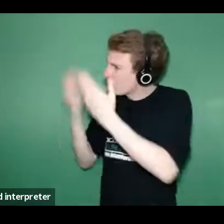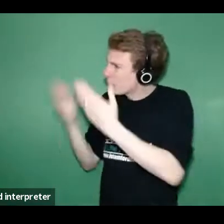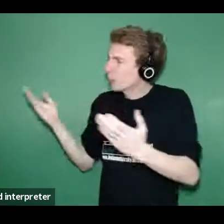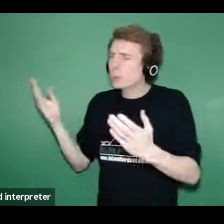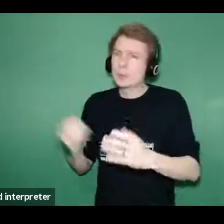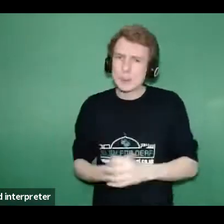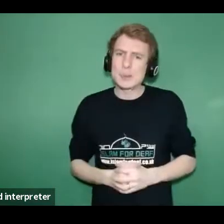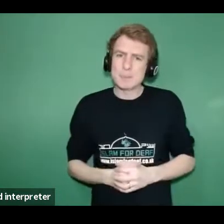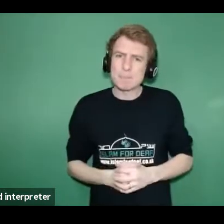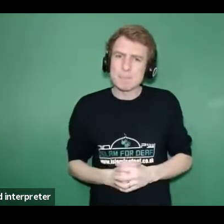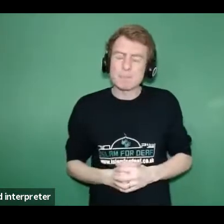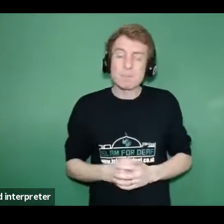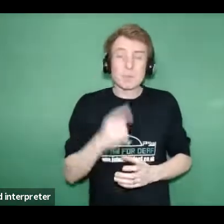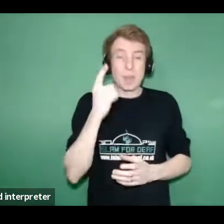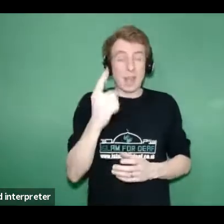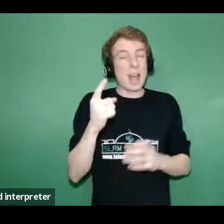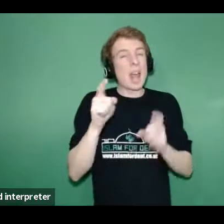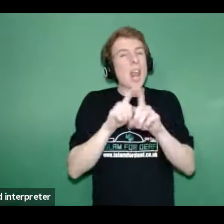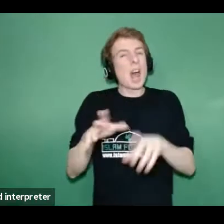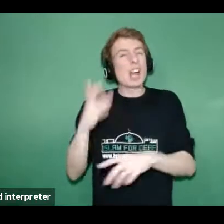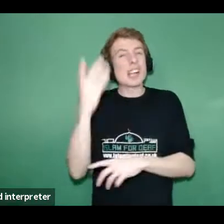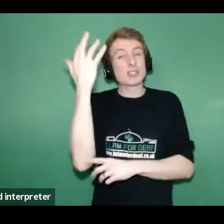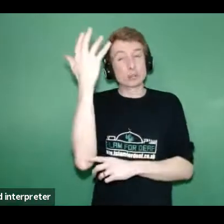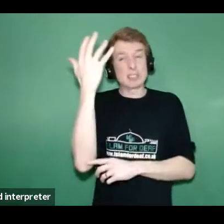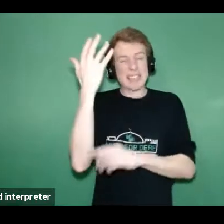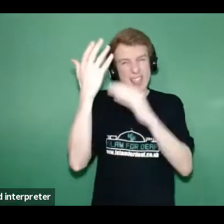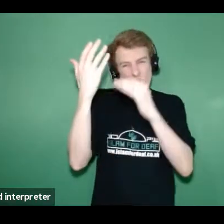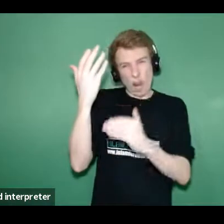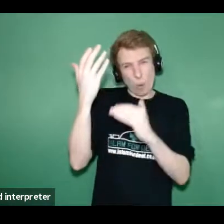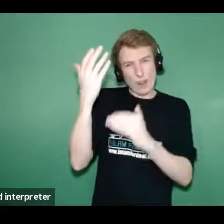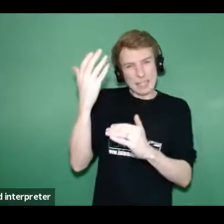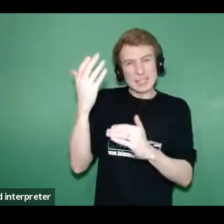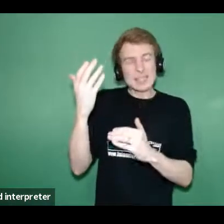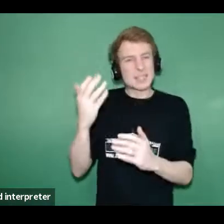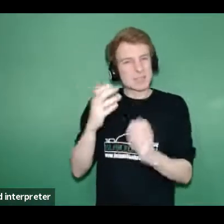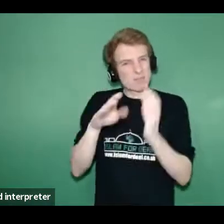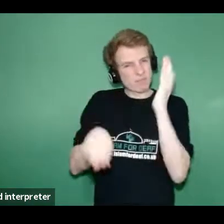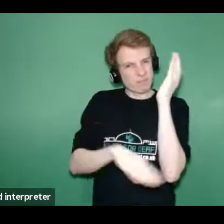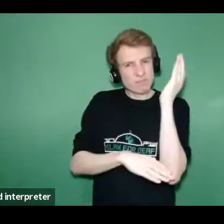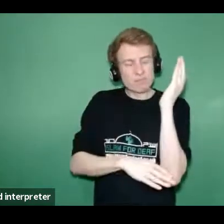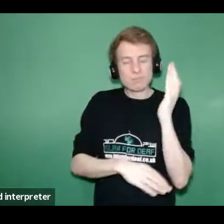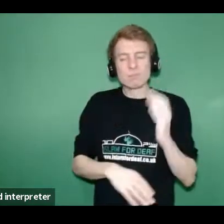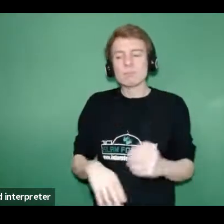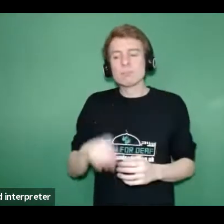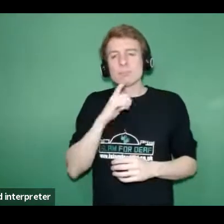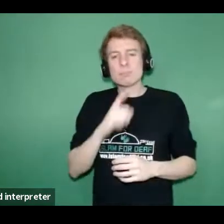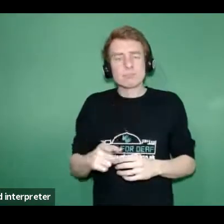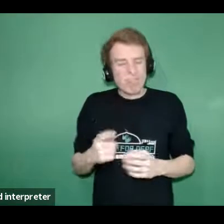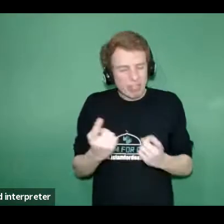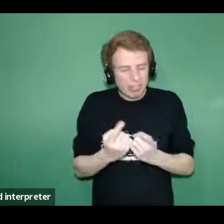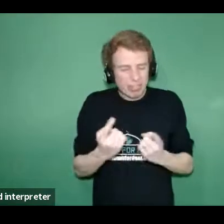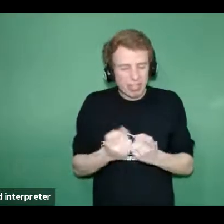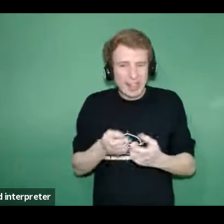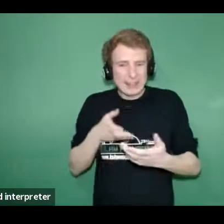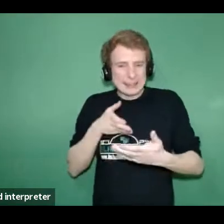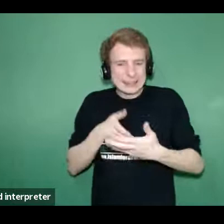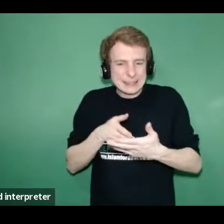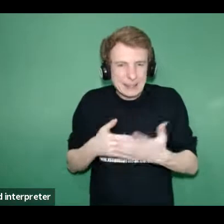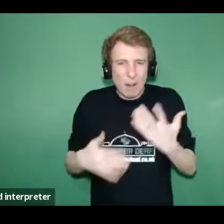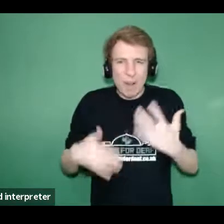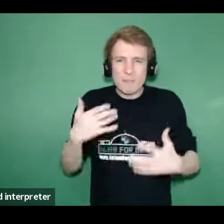or the lowest of these branches, is removing the harmful thing from the path. And he